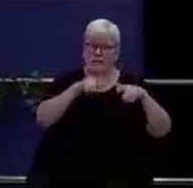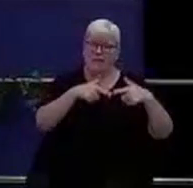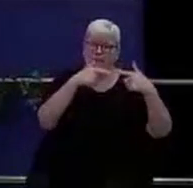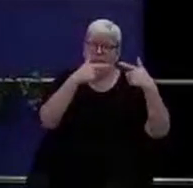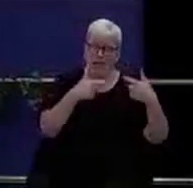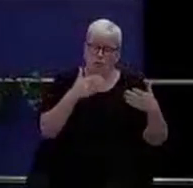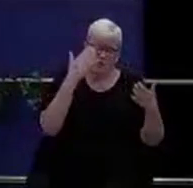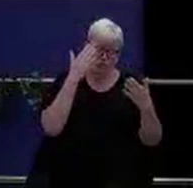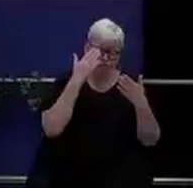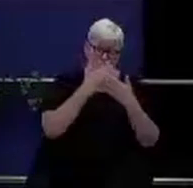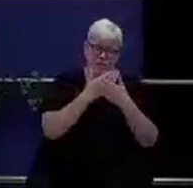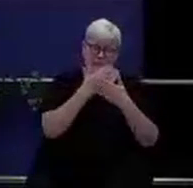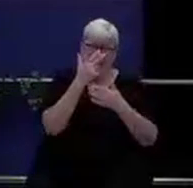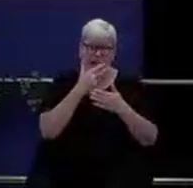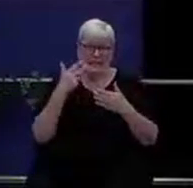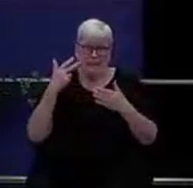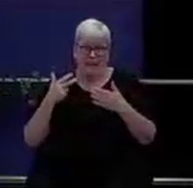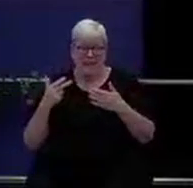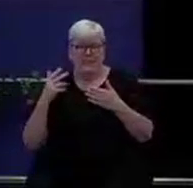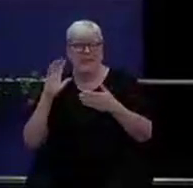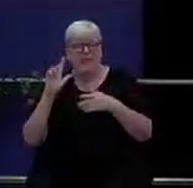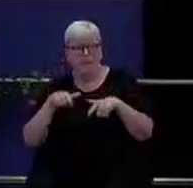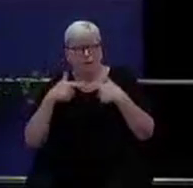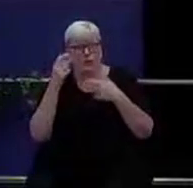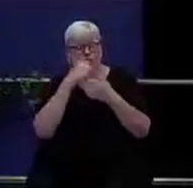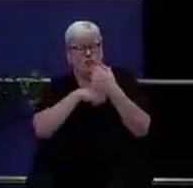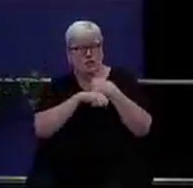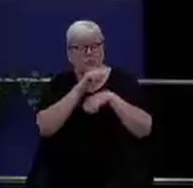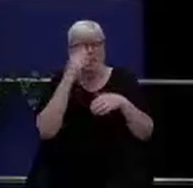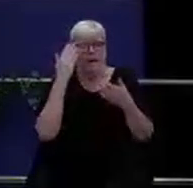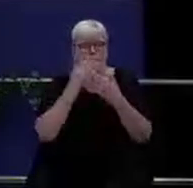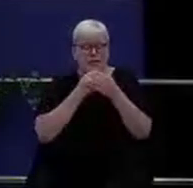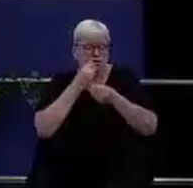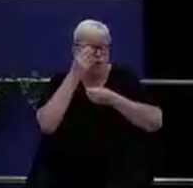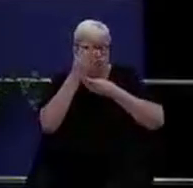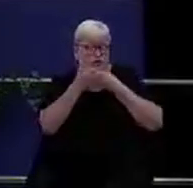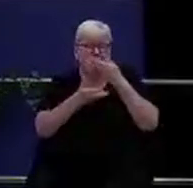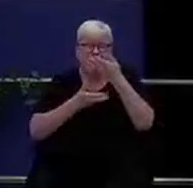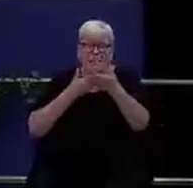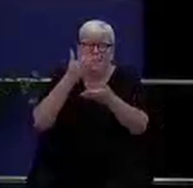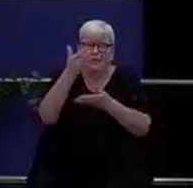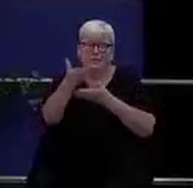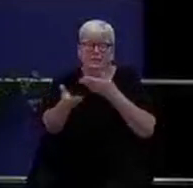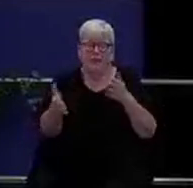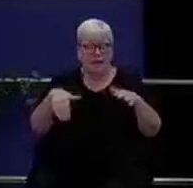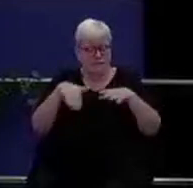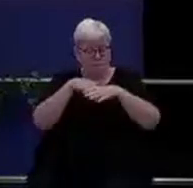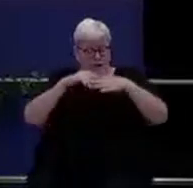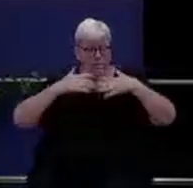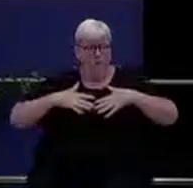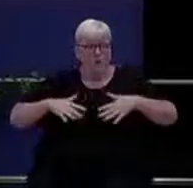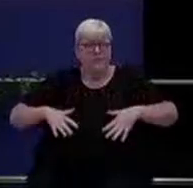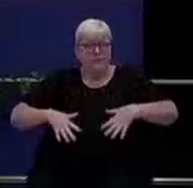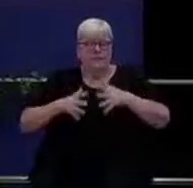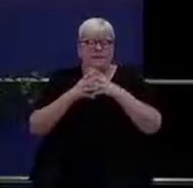of reanimate the language to be that storytelling mode that involves the body.